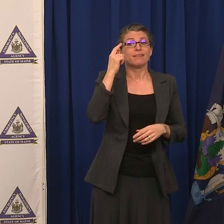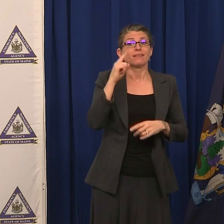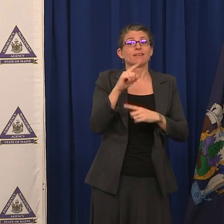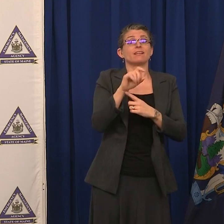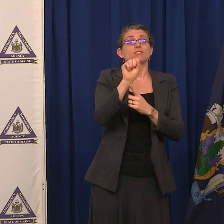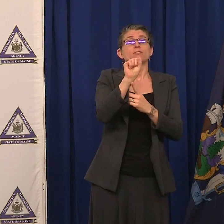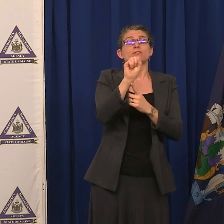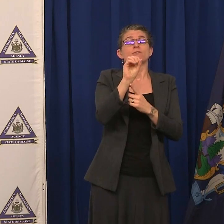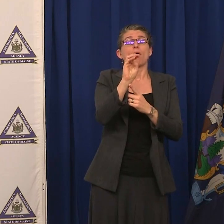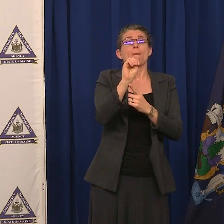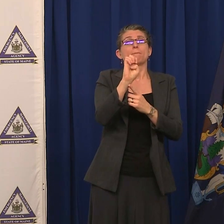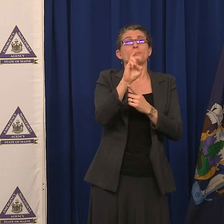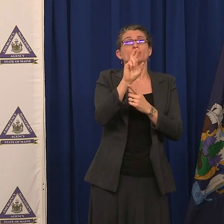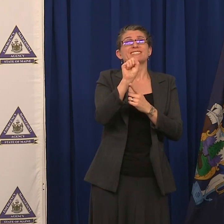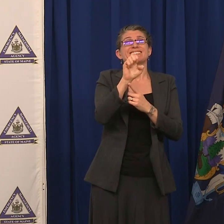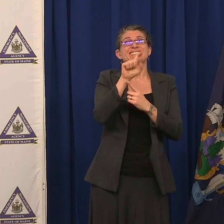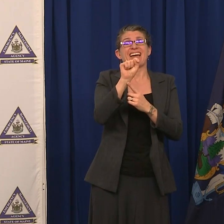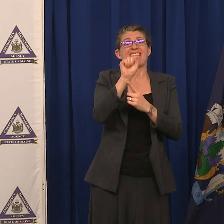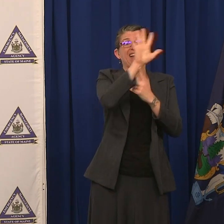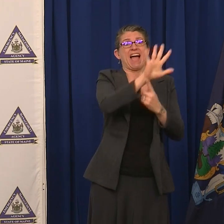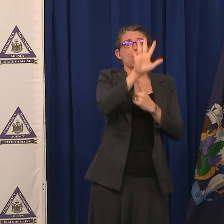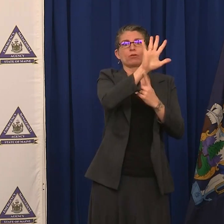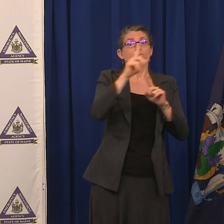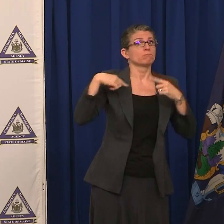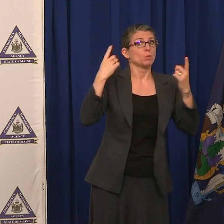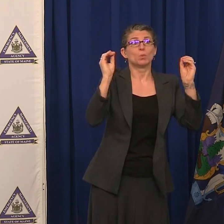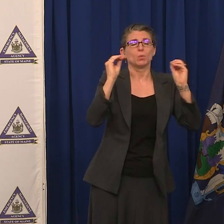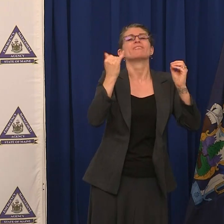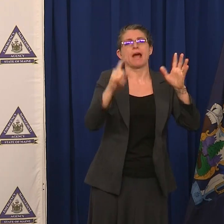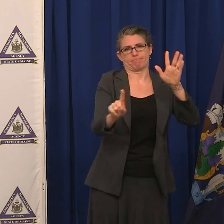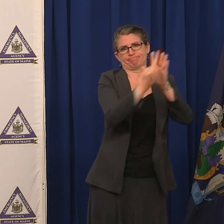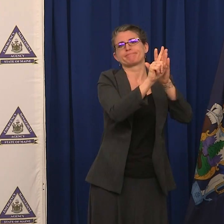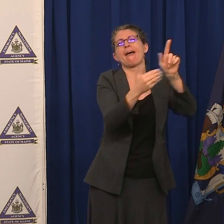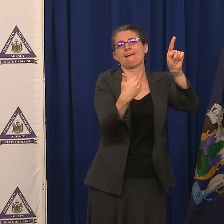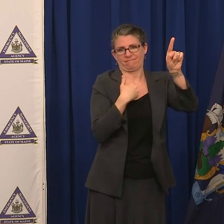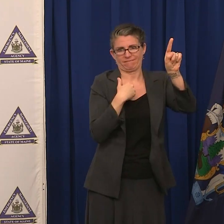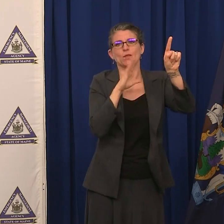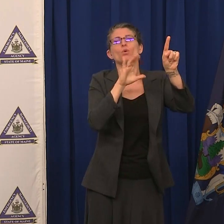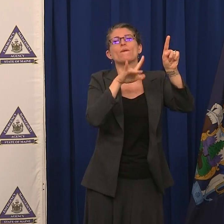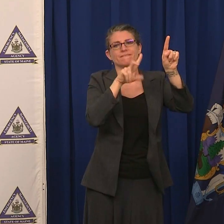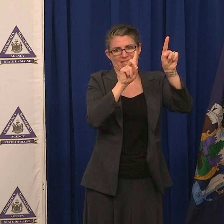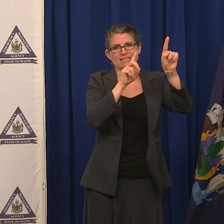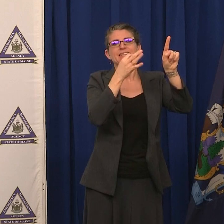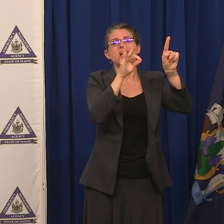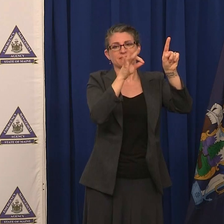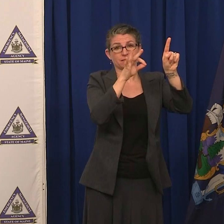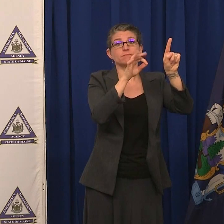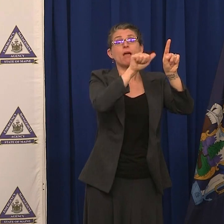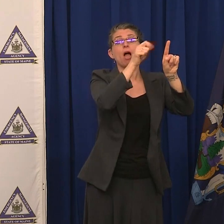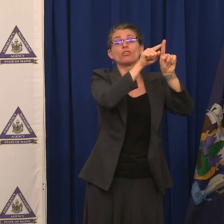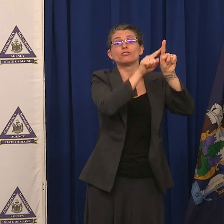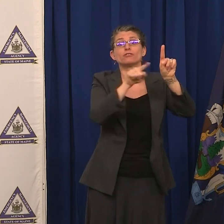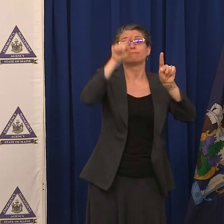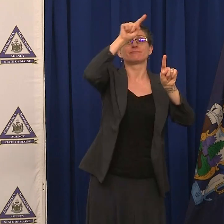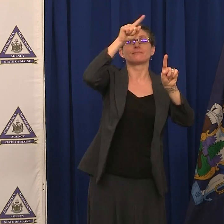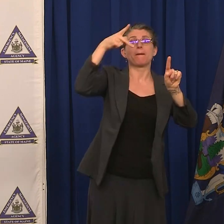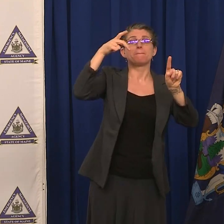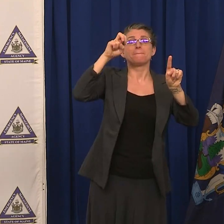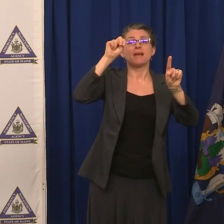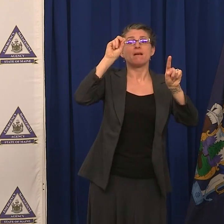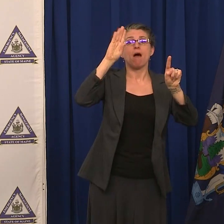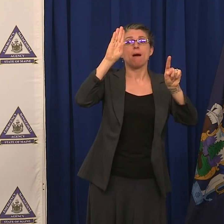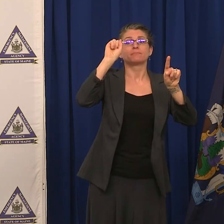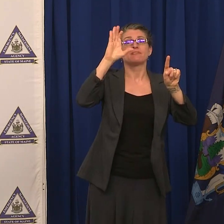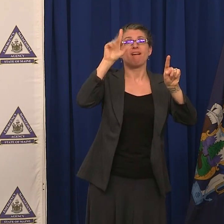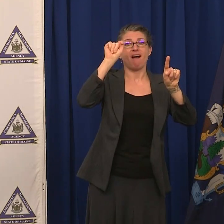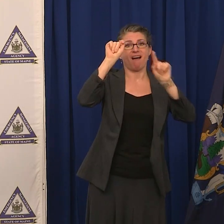In addition, there are now 12 cases in Penobscot County. And our investigation is underway